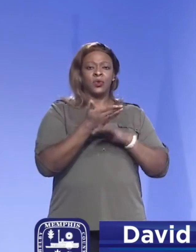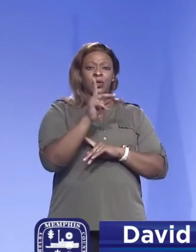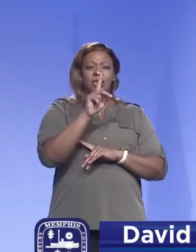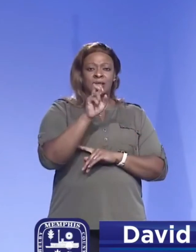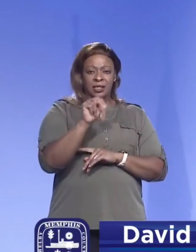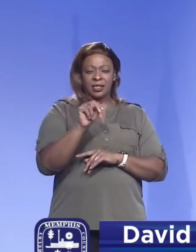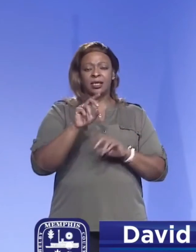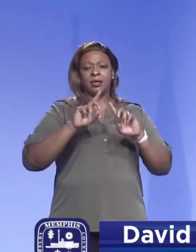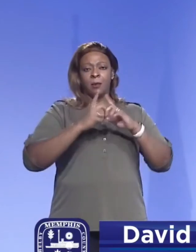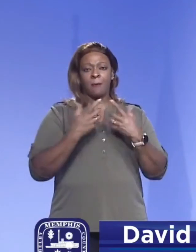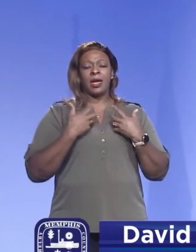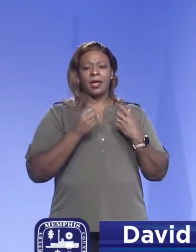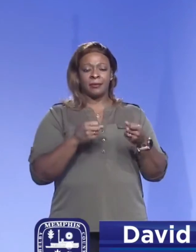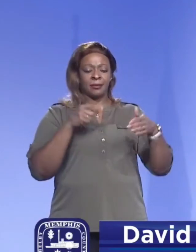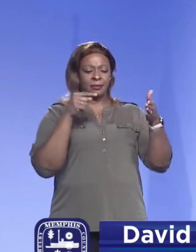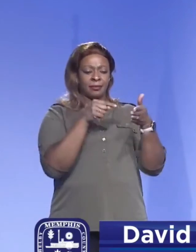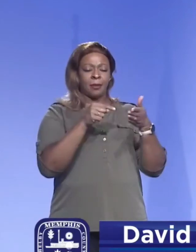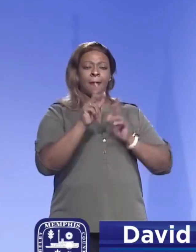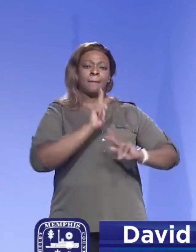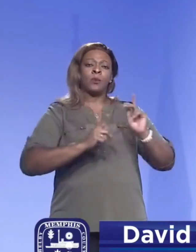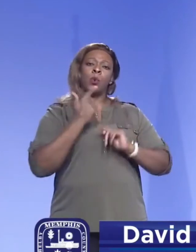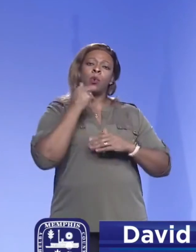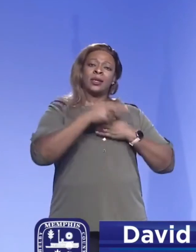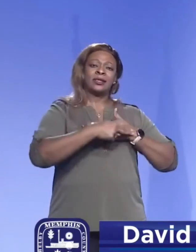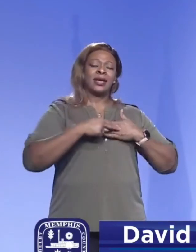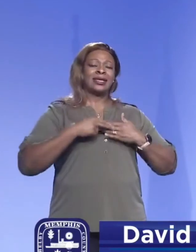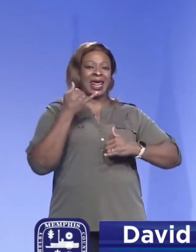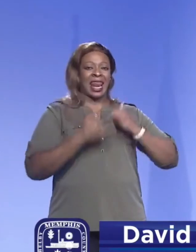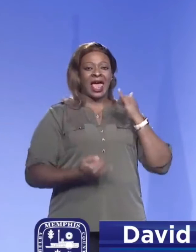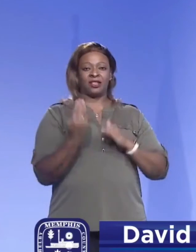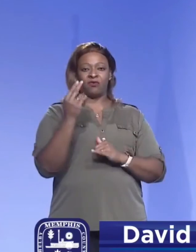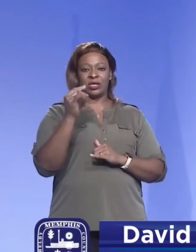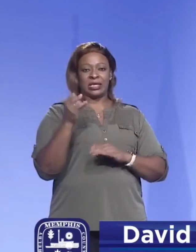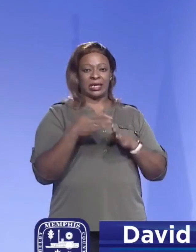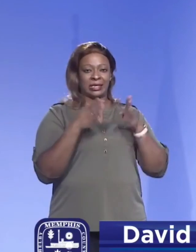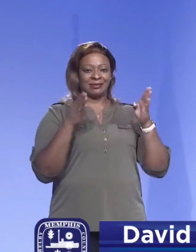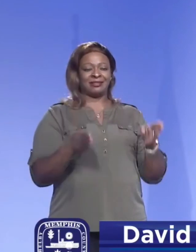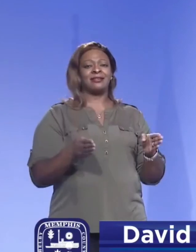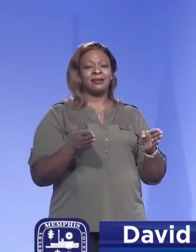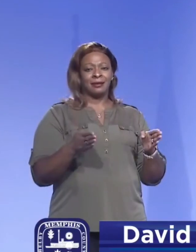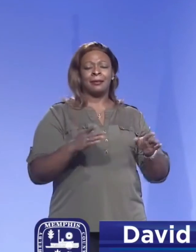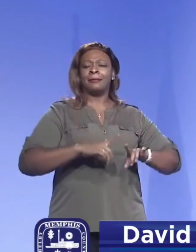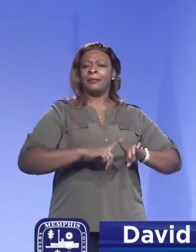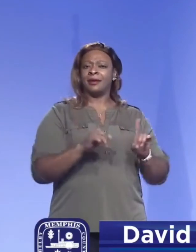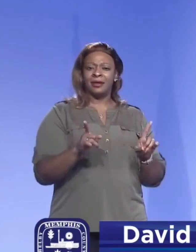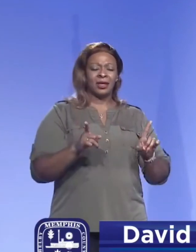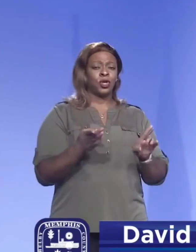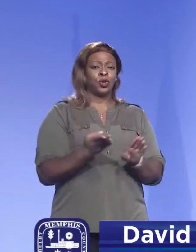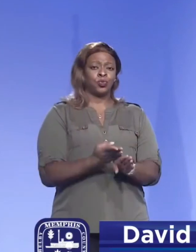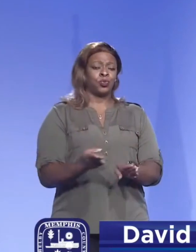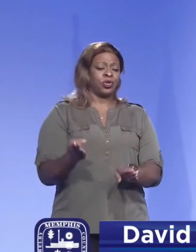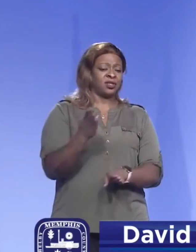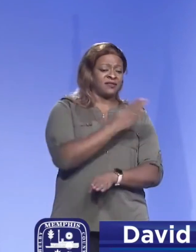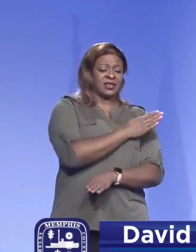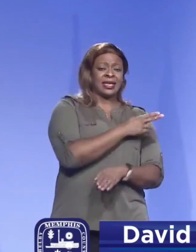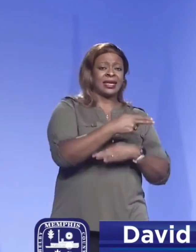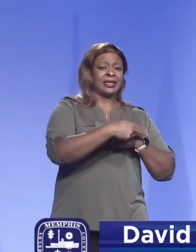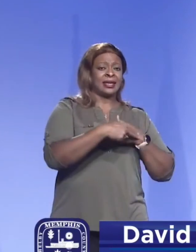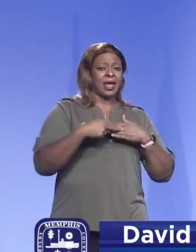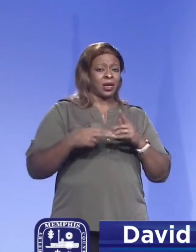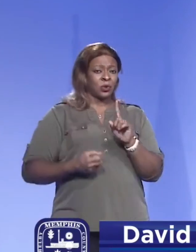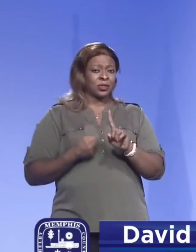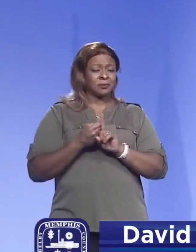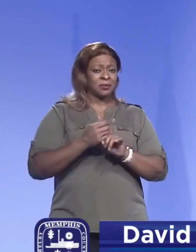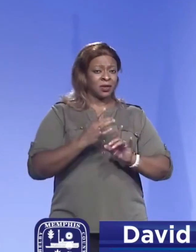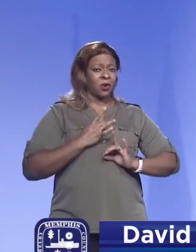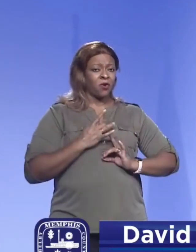Health would be cases that have been diagnosed in the last 14 days. But the previously diagnosed cases